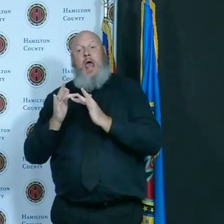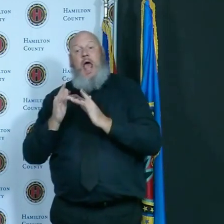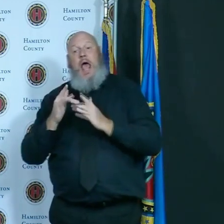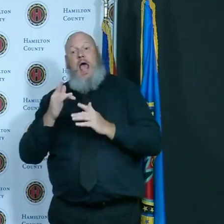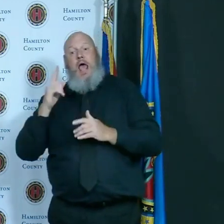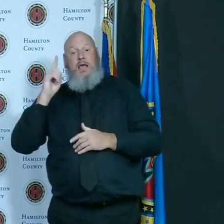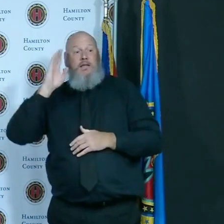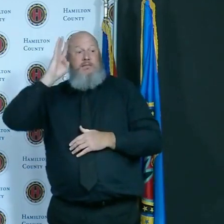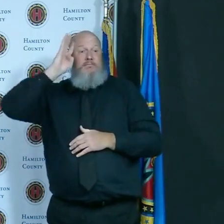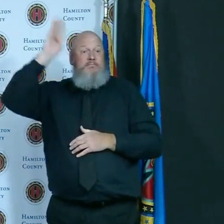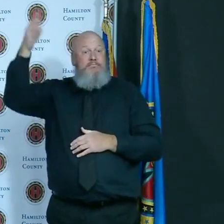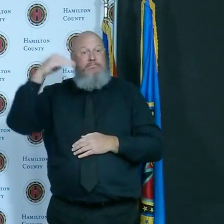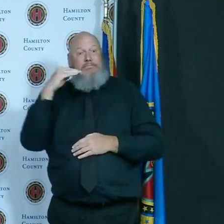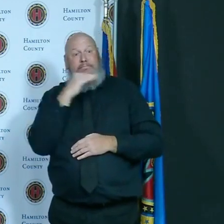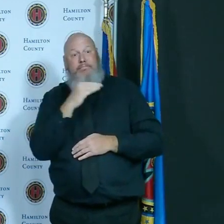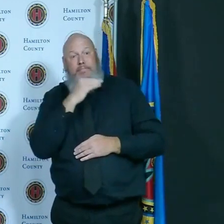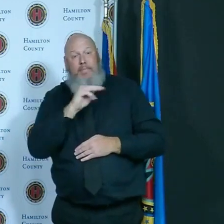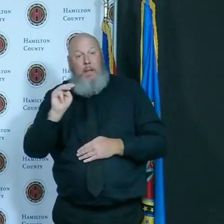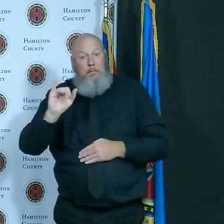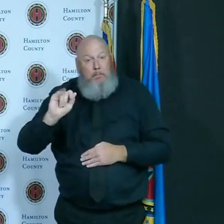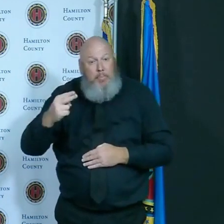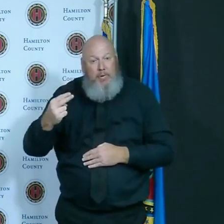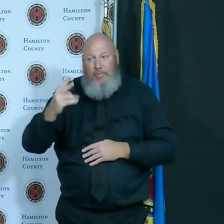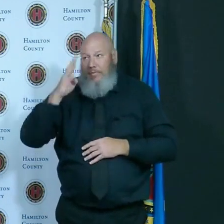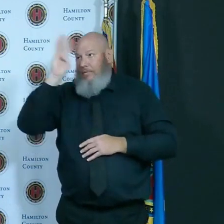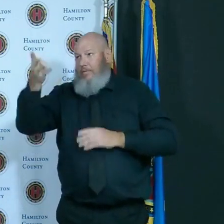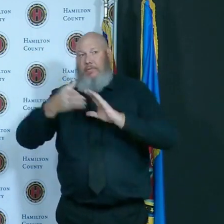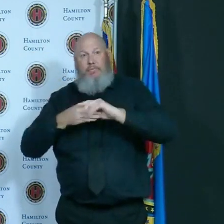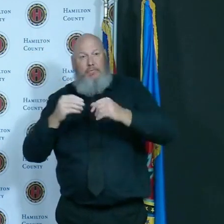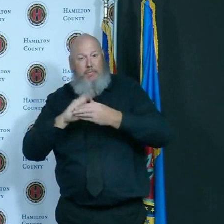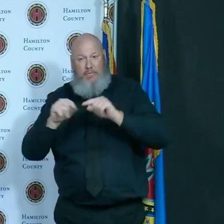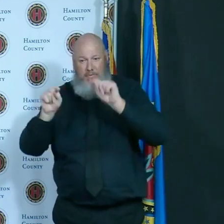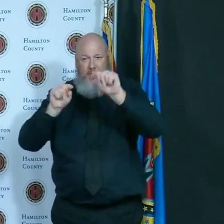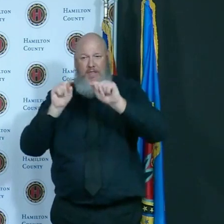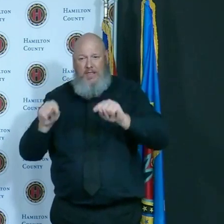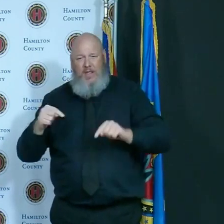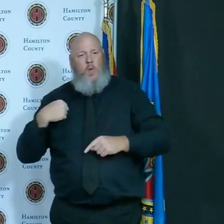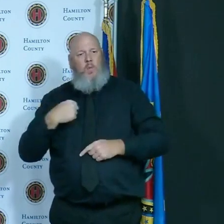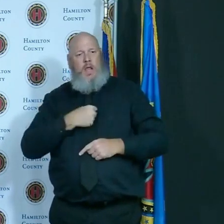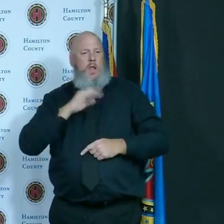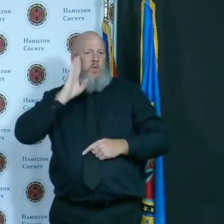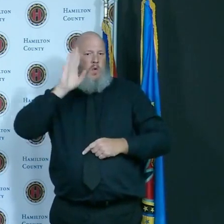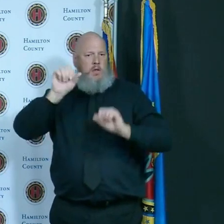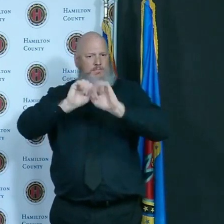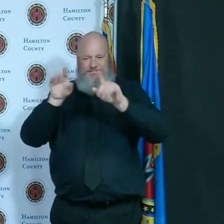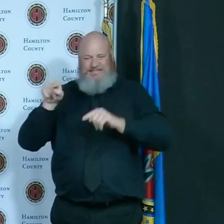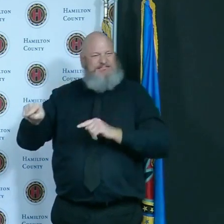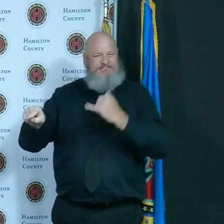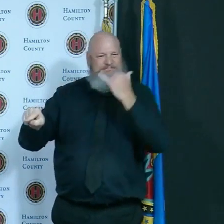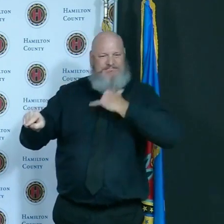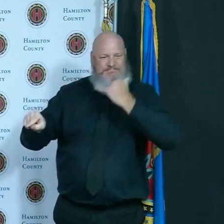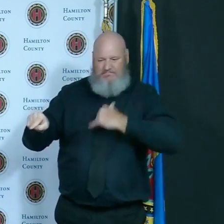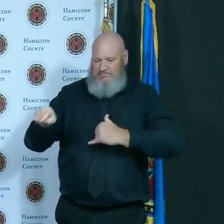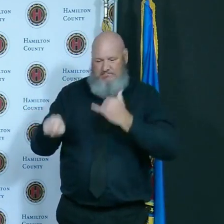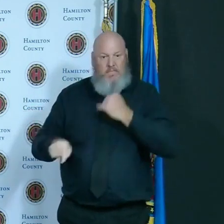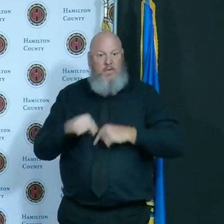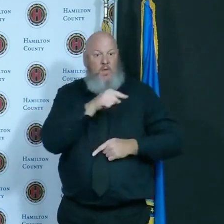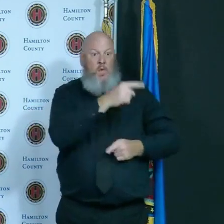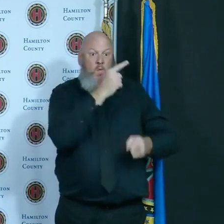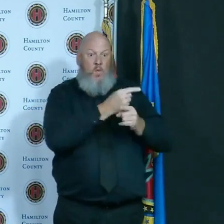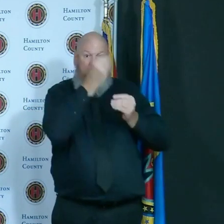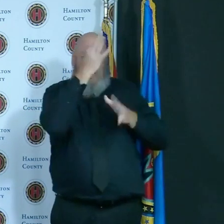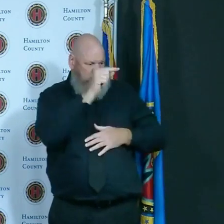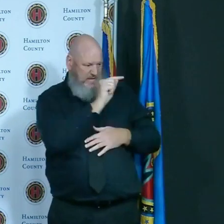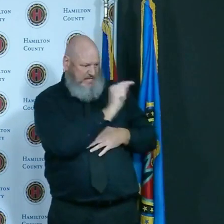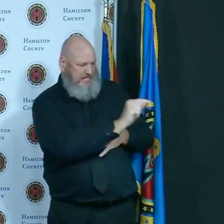and we can turn the tide and make sure that lives are saved in the Black community, that lives are saved in all of our